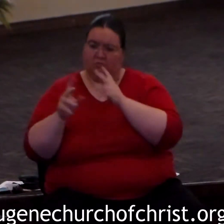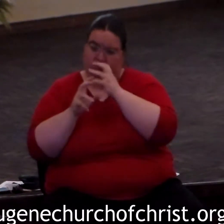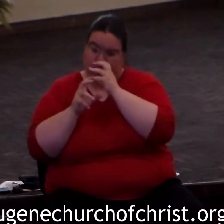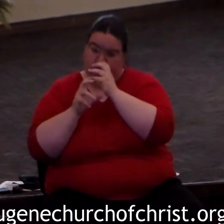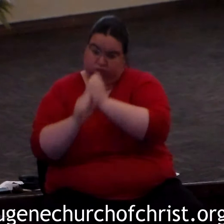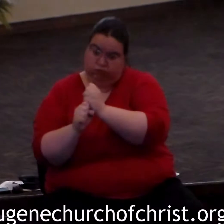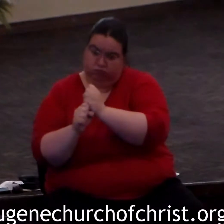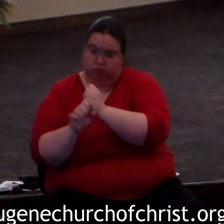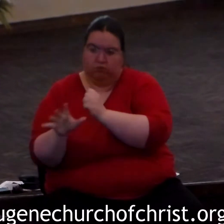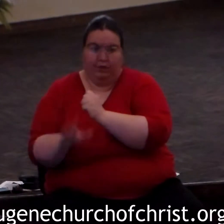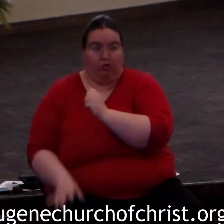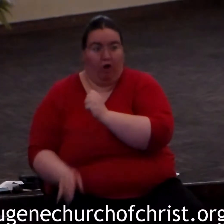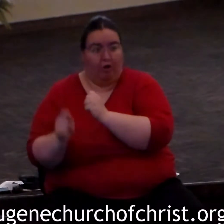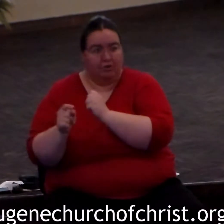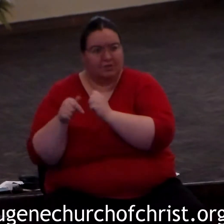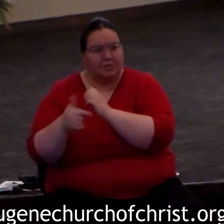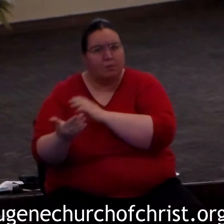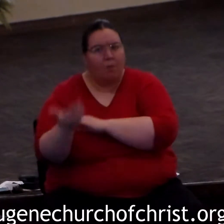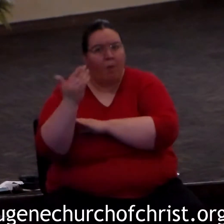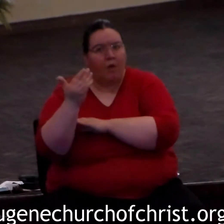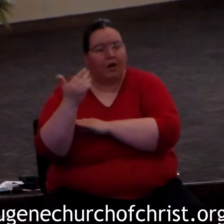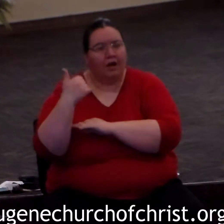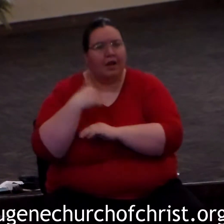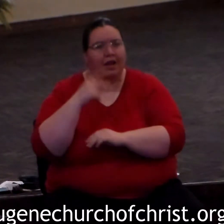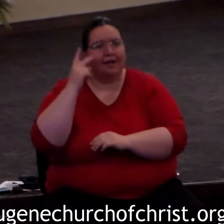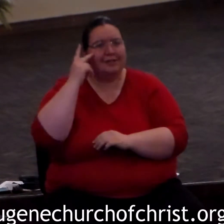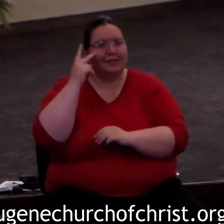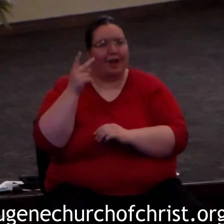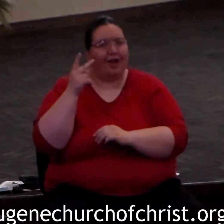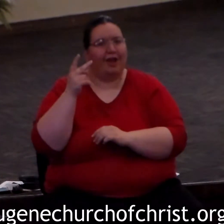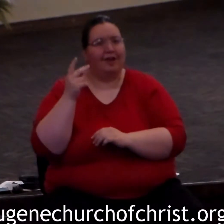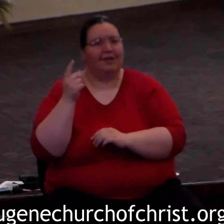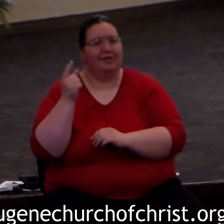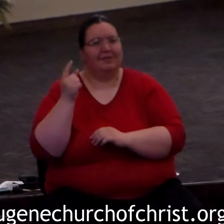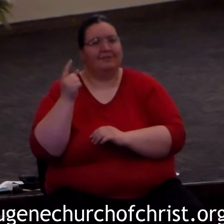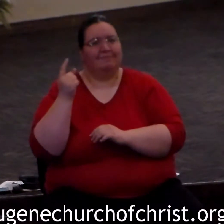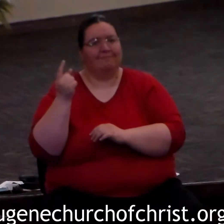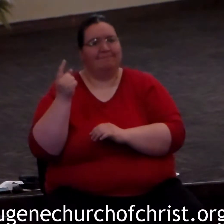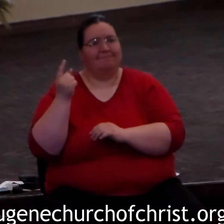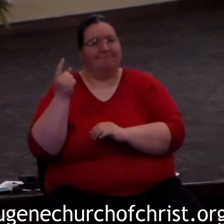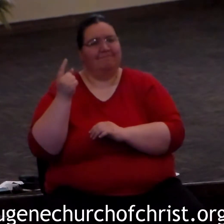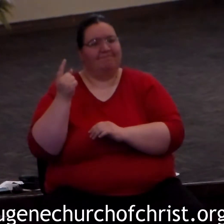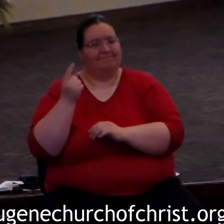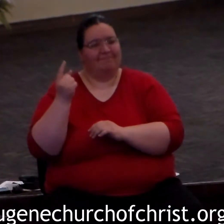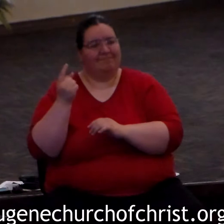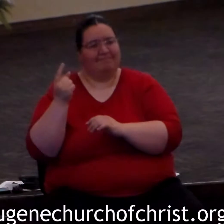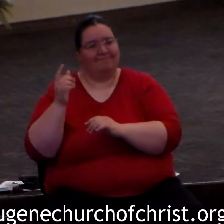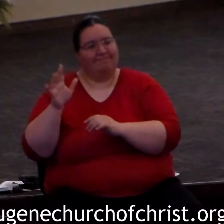this morning someone where I came from whose dog had passed away yesterday. They were very, very upset and sad about